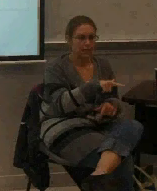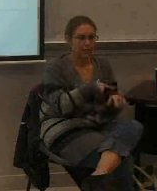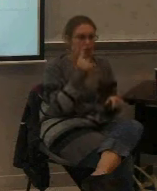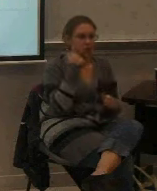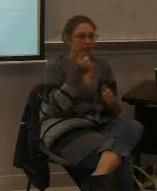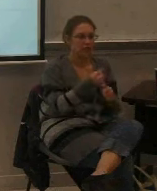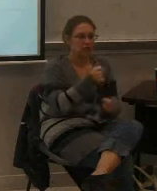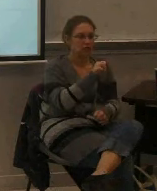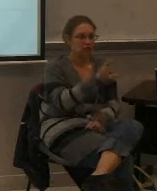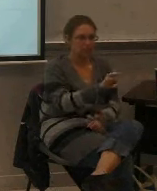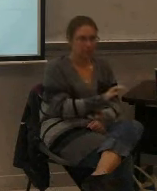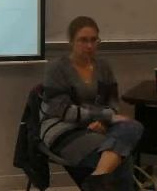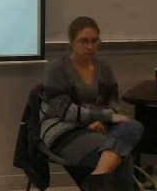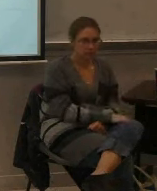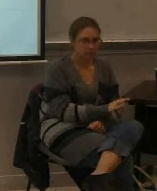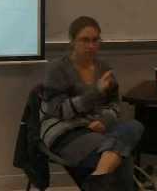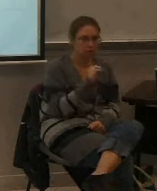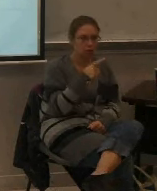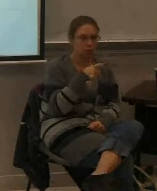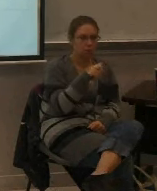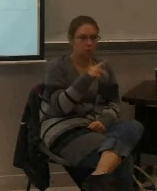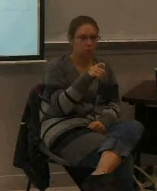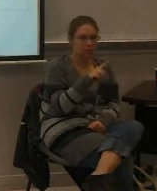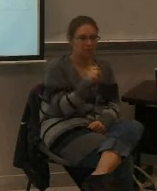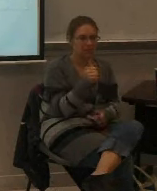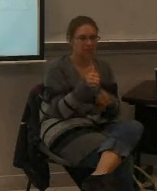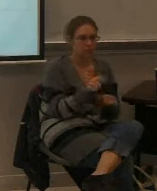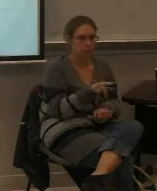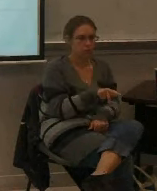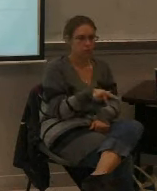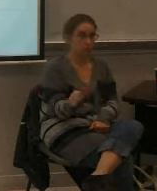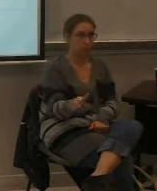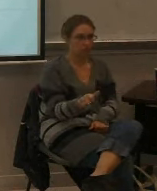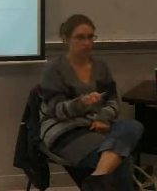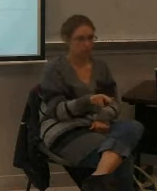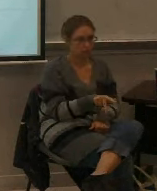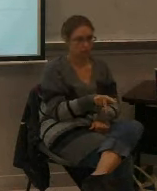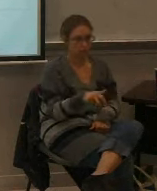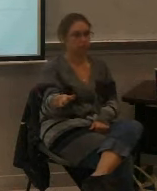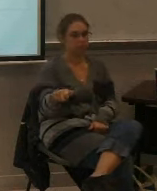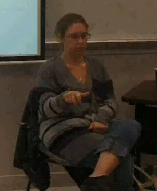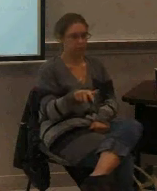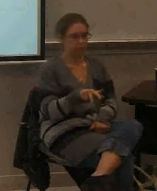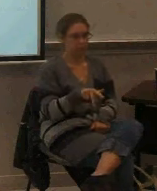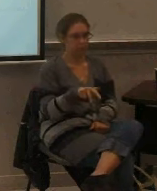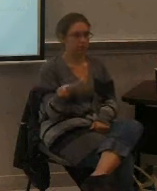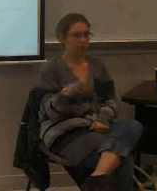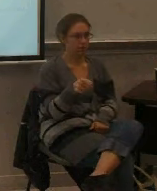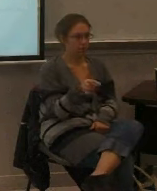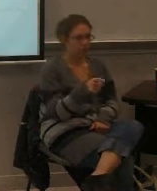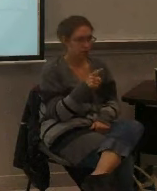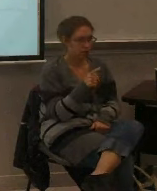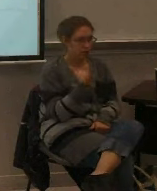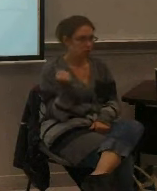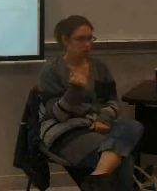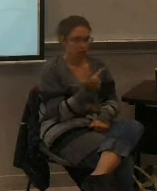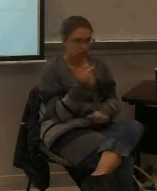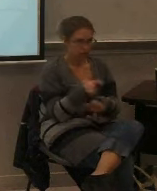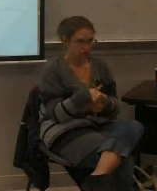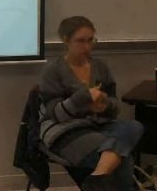second. Copepods are able to kind of jump and go really fast for short periods of time. They're actually the